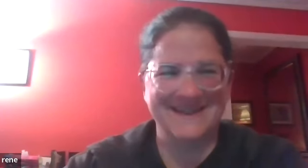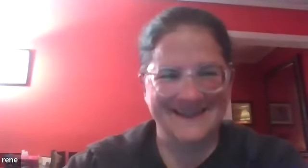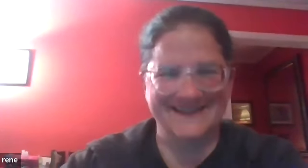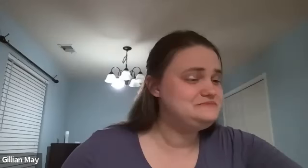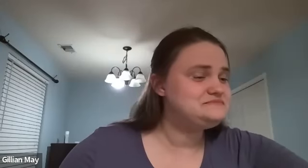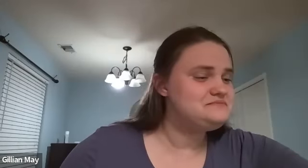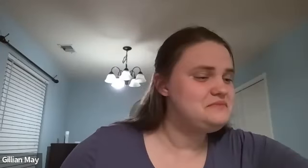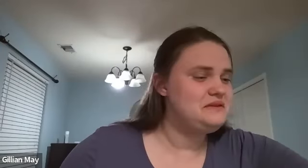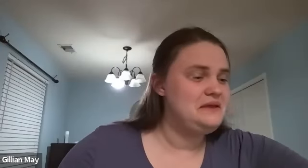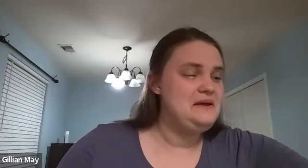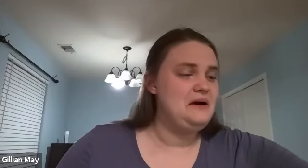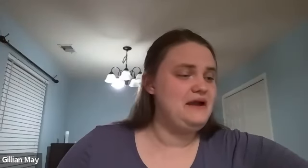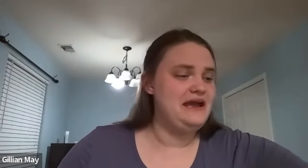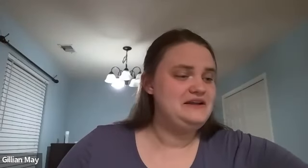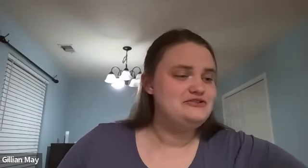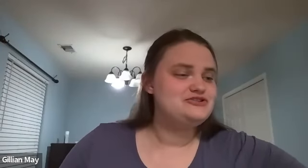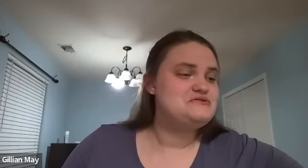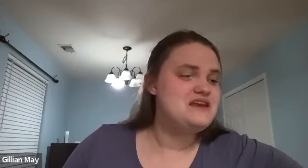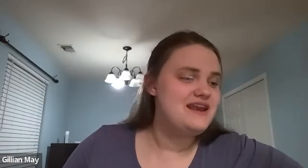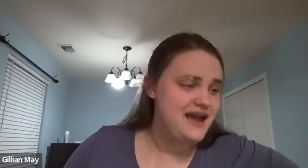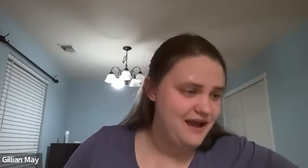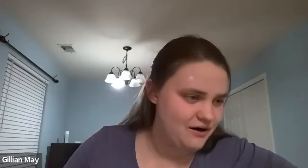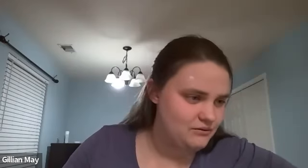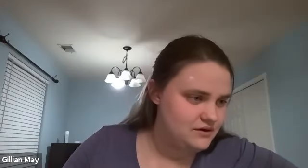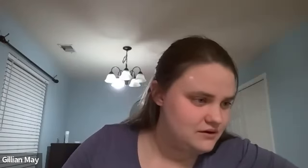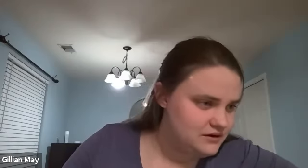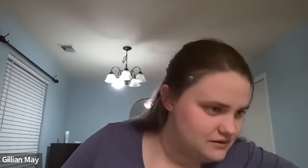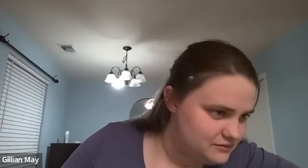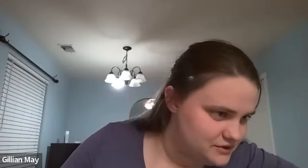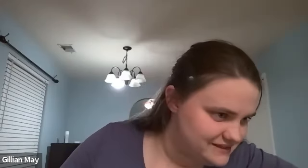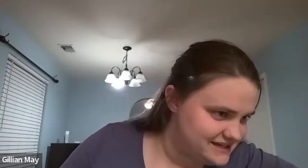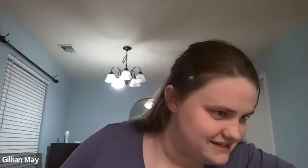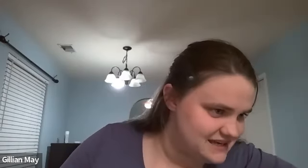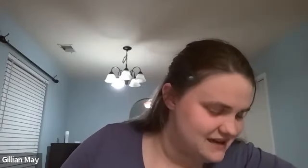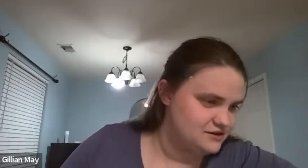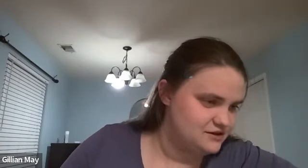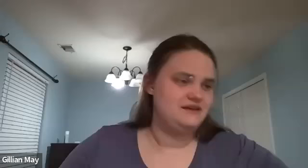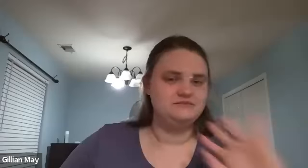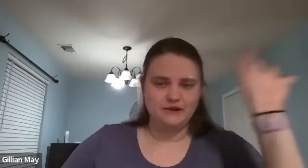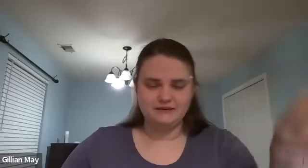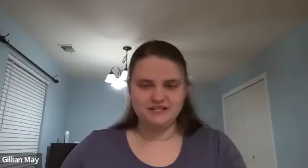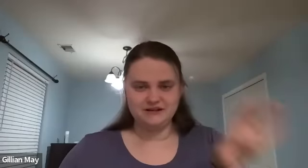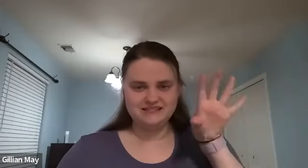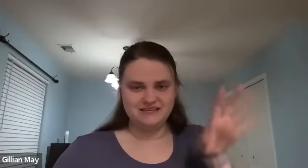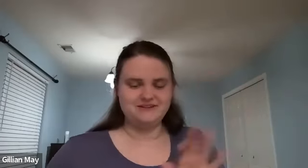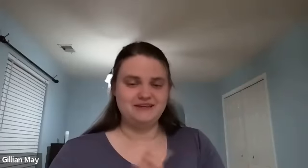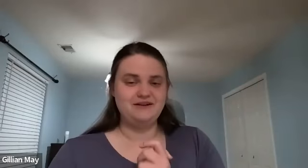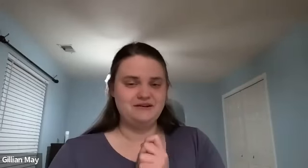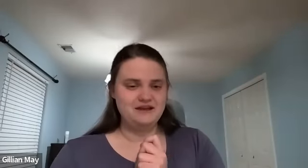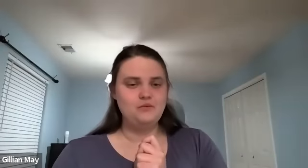So, okay. So now we're doing days. I have to go back up so I can make sure I see everything. All right. We'll